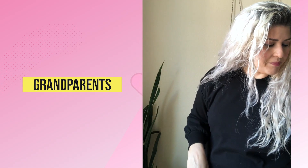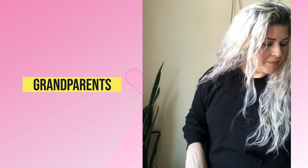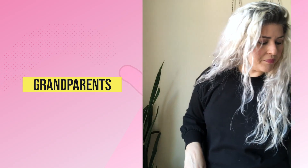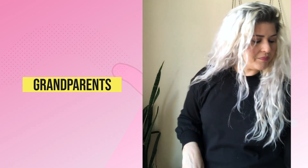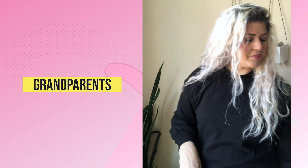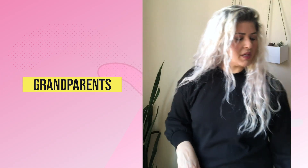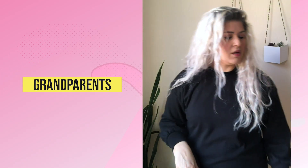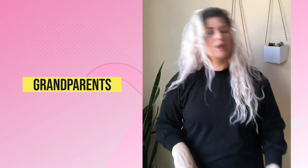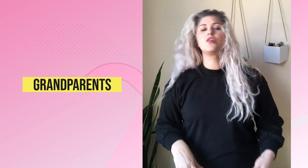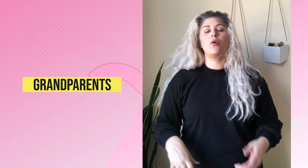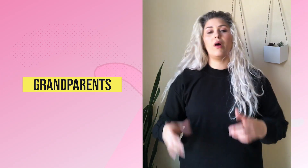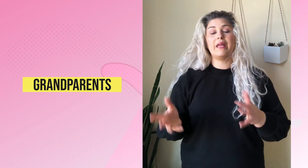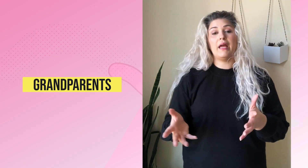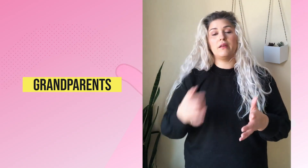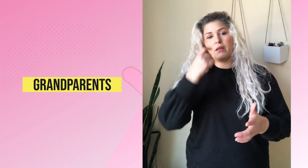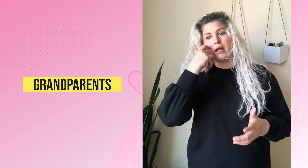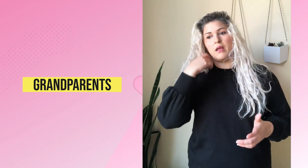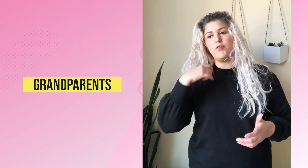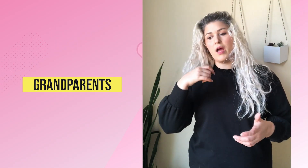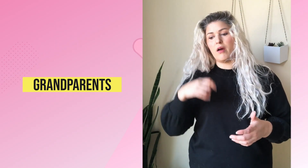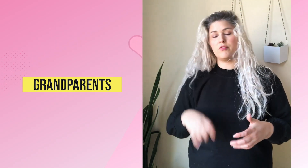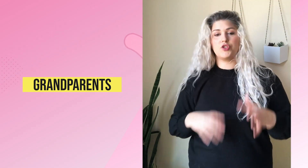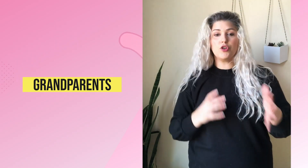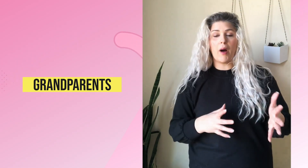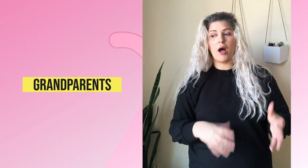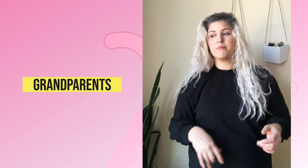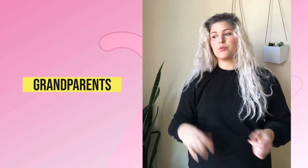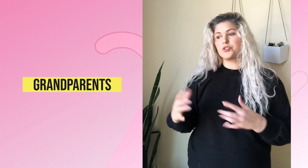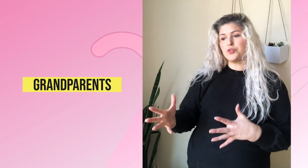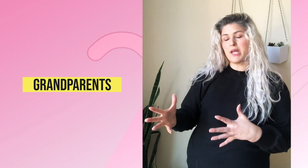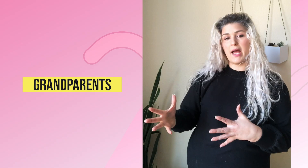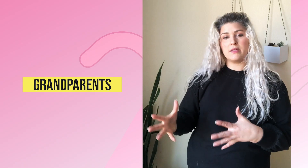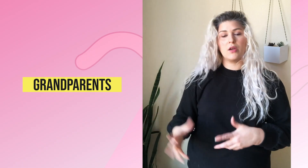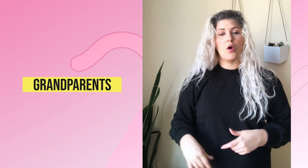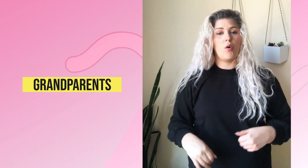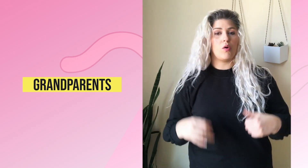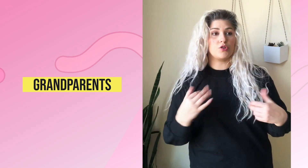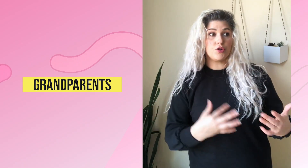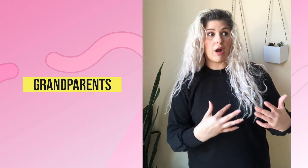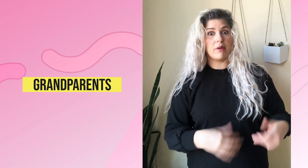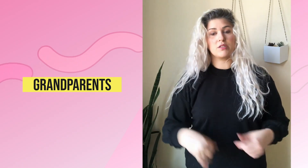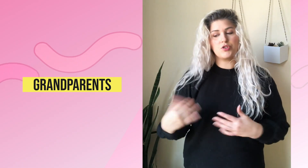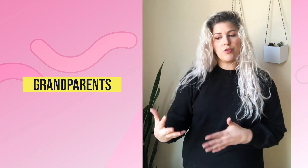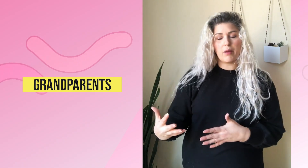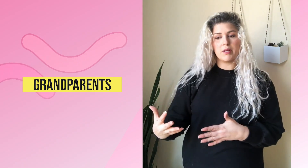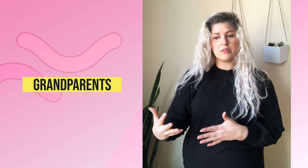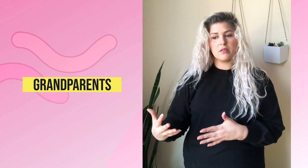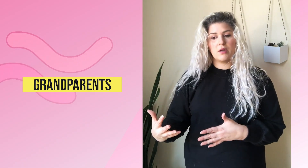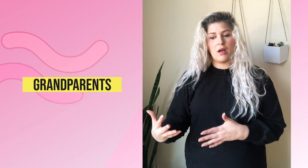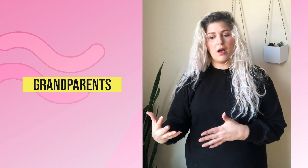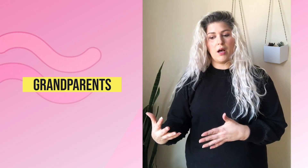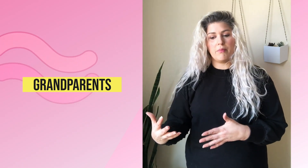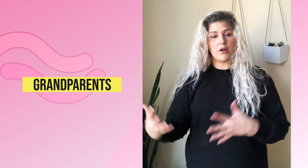right. So again, like if you have 2 moms or 2 dads or 2 grandmas and 2